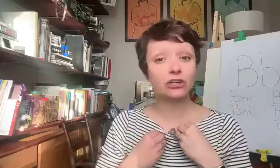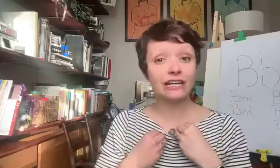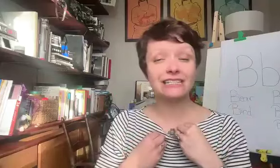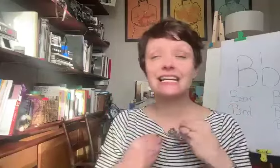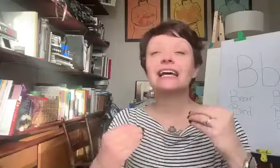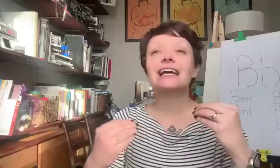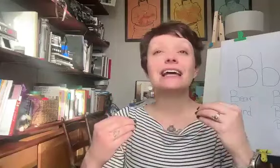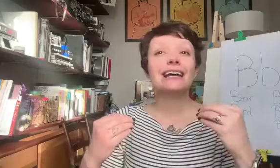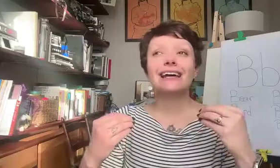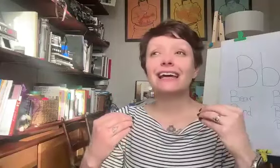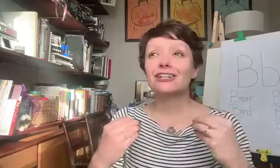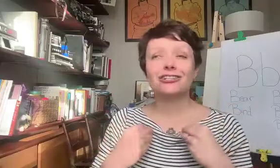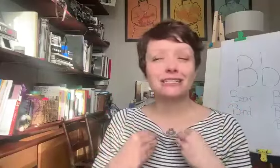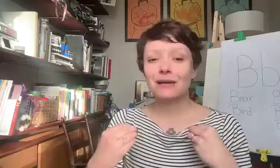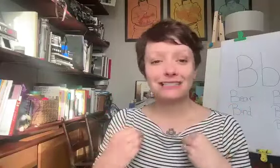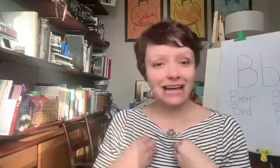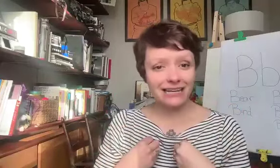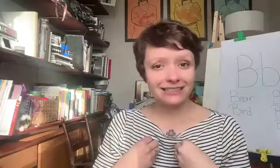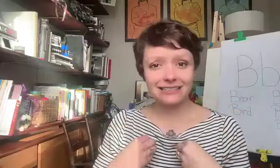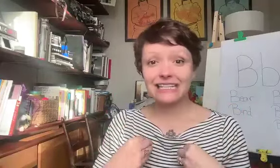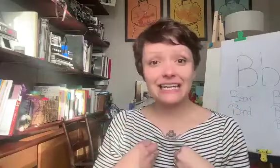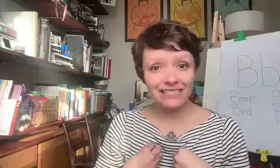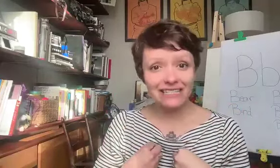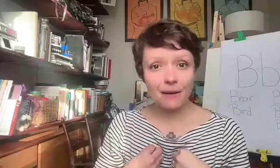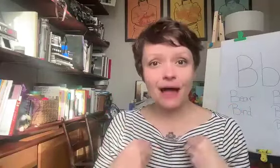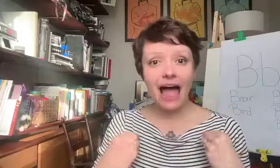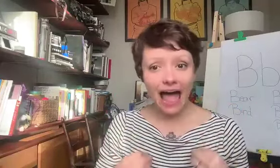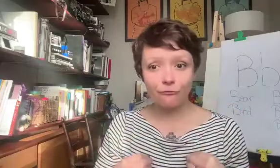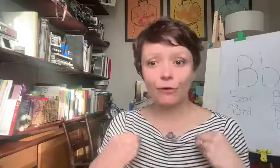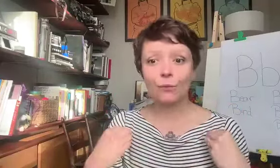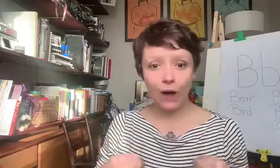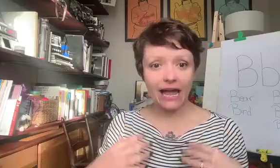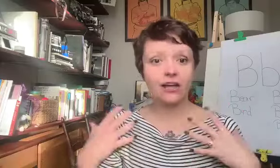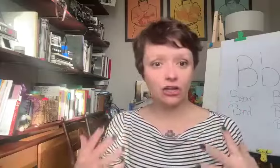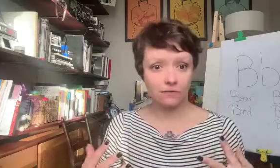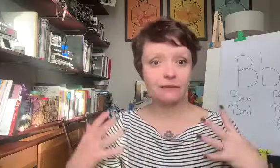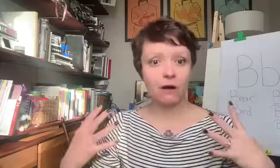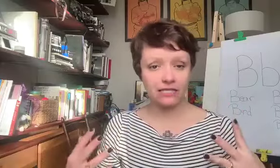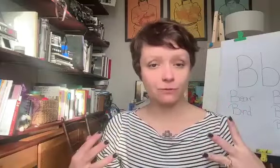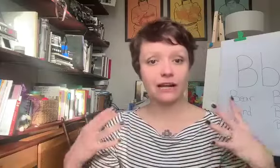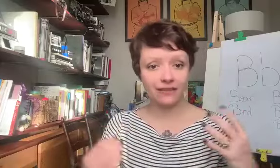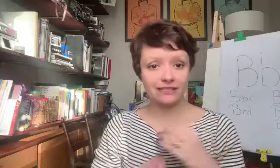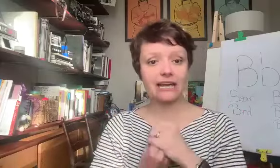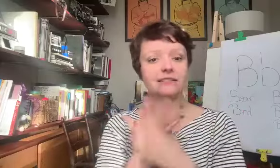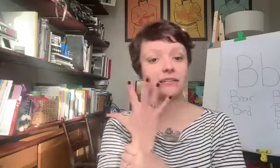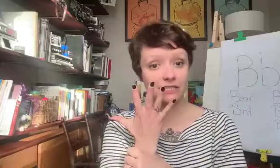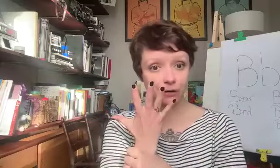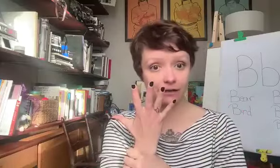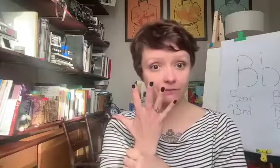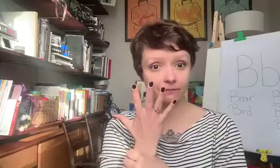learn it just makes sense to give it to them every way humanly possible. And in this case, spring.